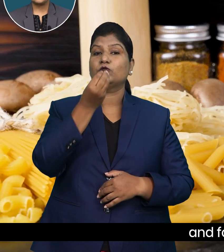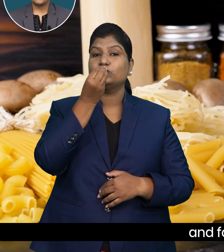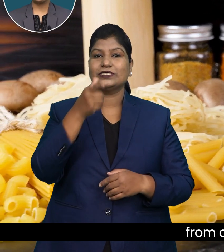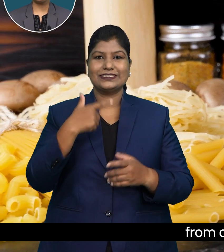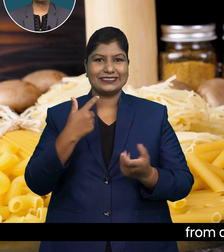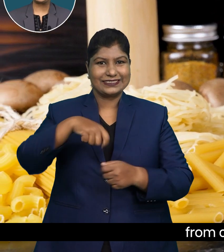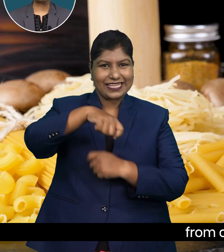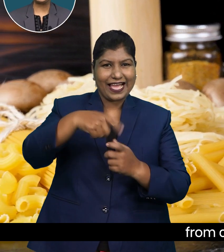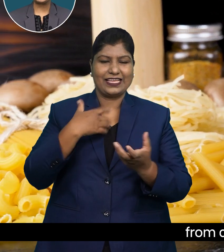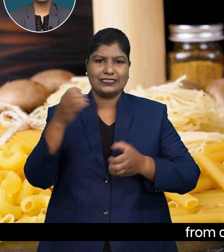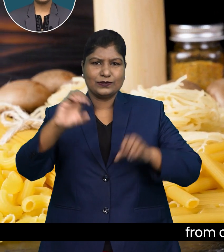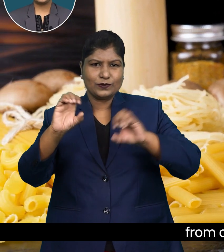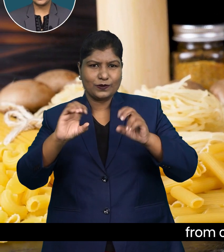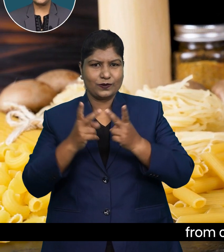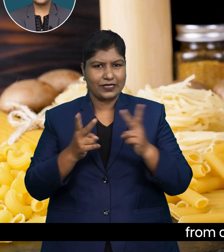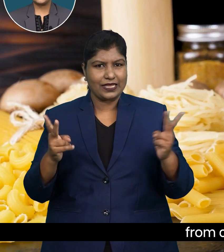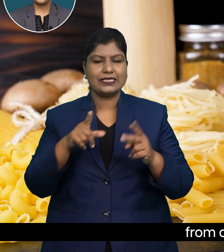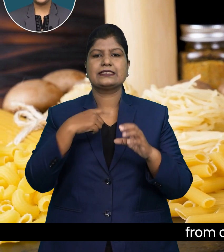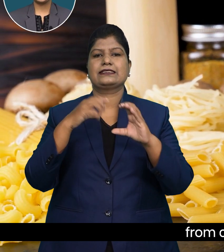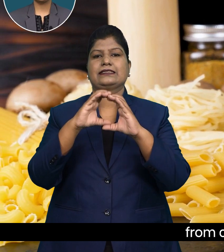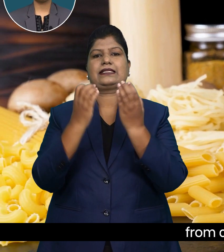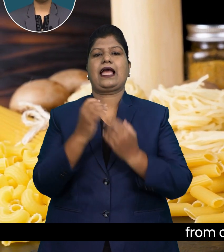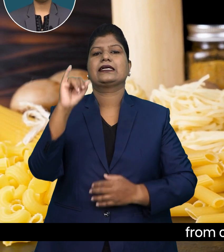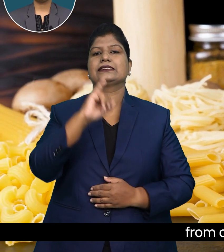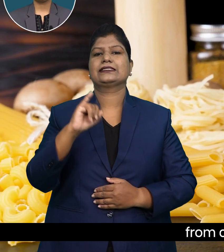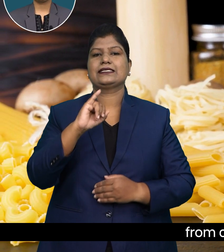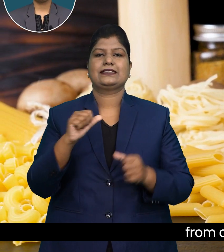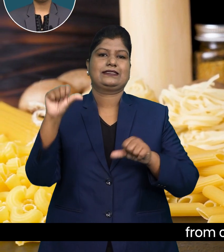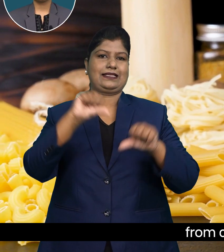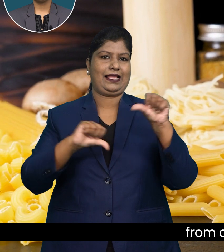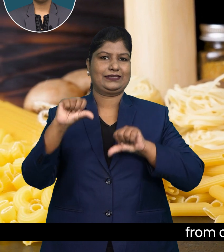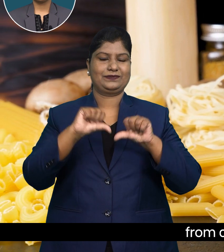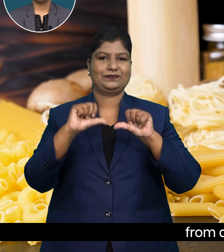ingredients from class 6 science.